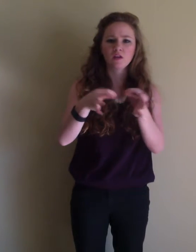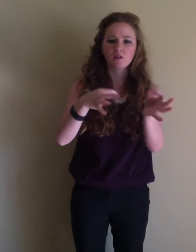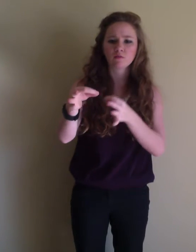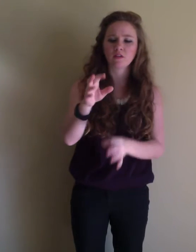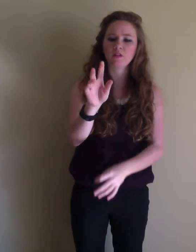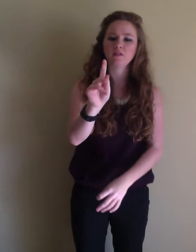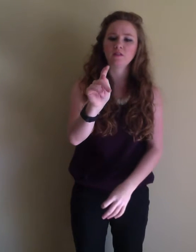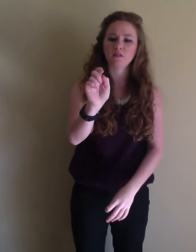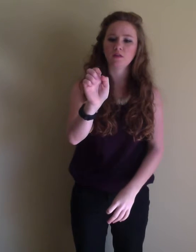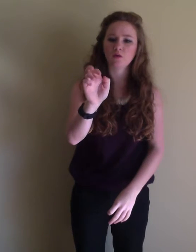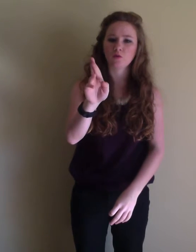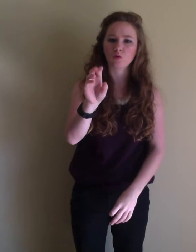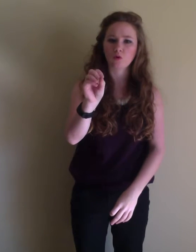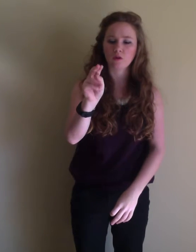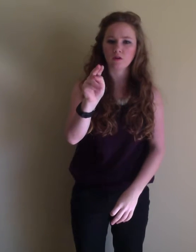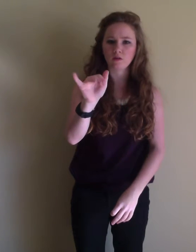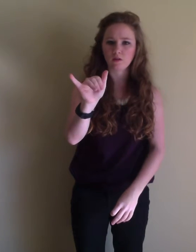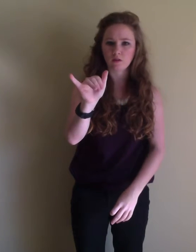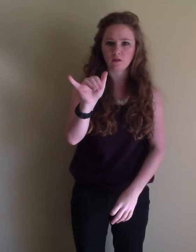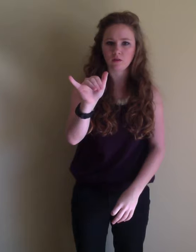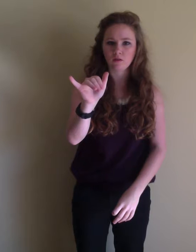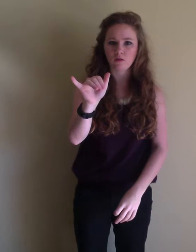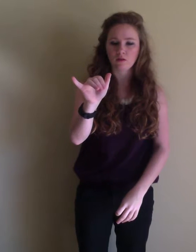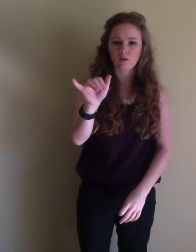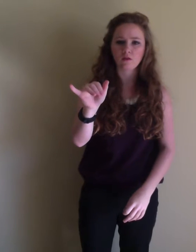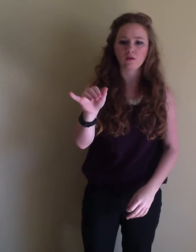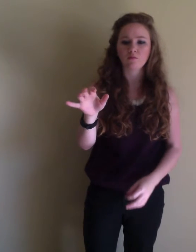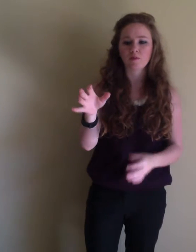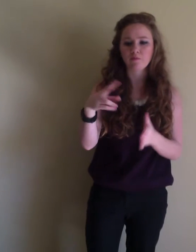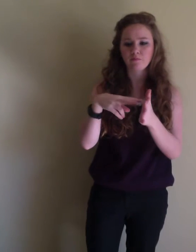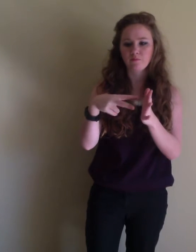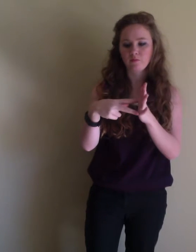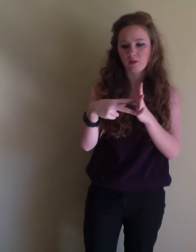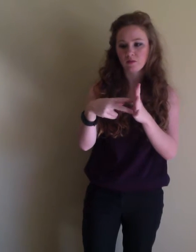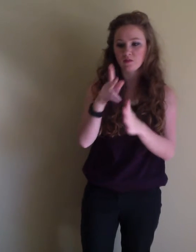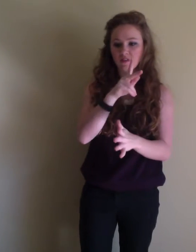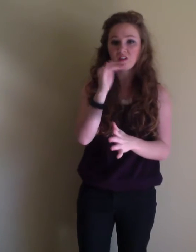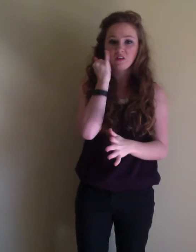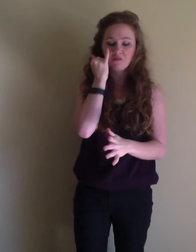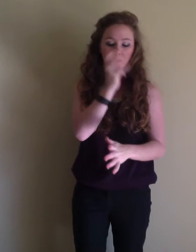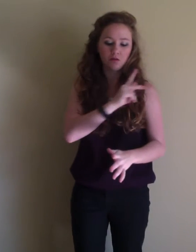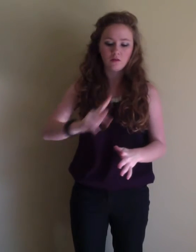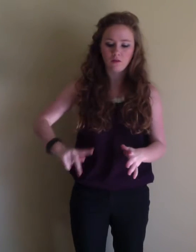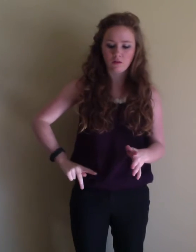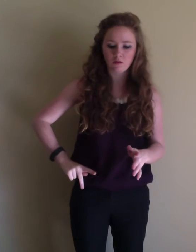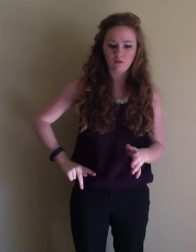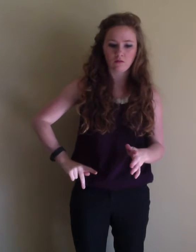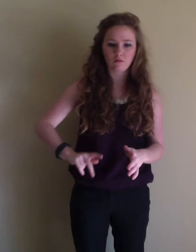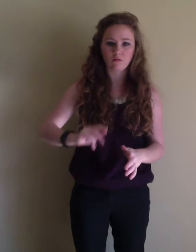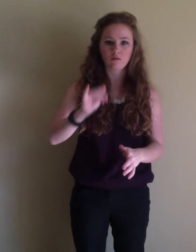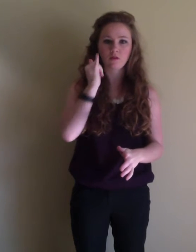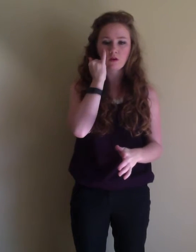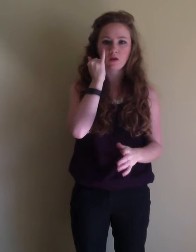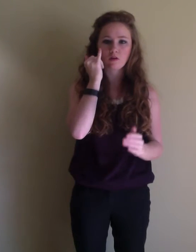power. So if a king or a political leader does something unfairly, if they abuse their power. The colonists, number 17, thought that the